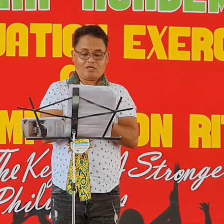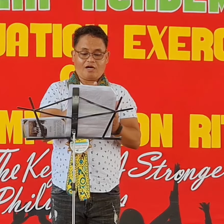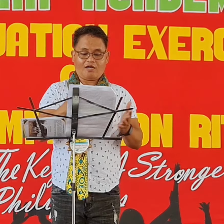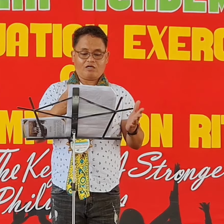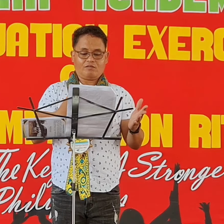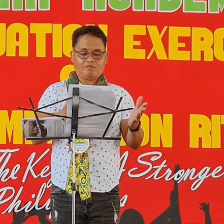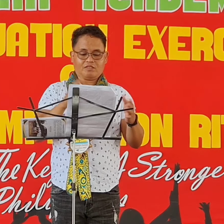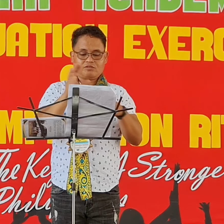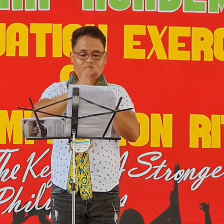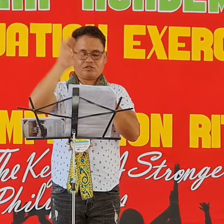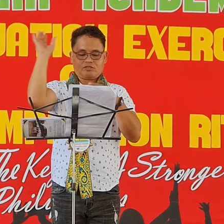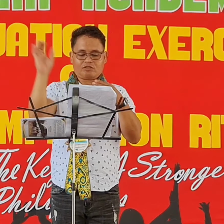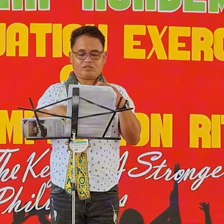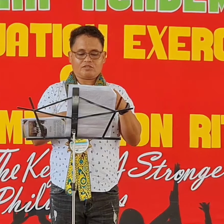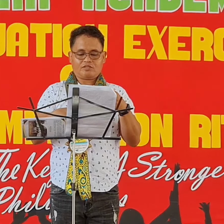Graduates and completers.